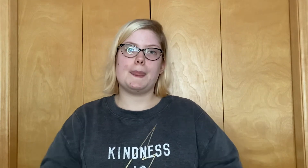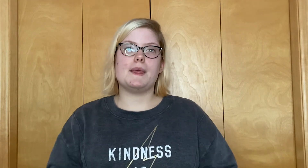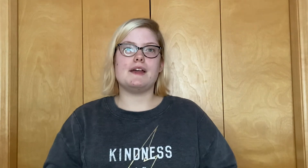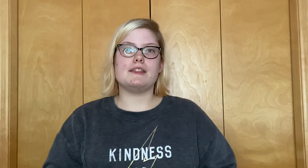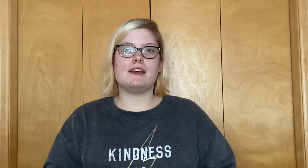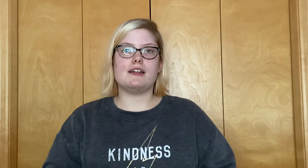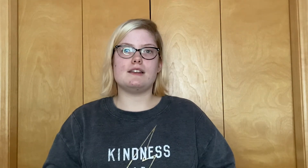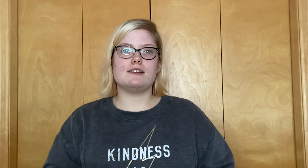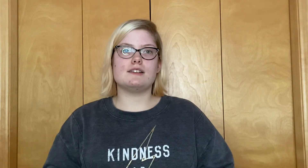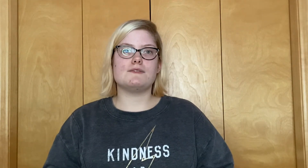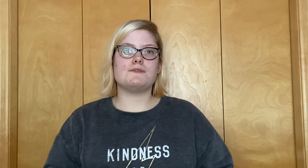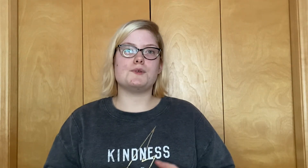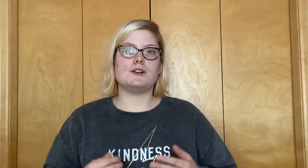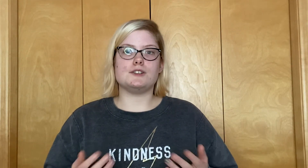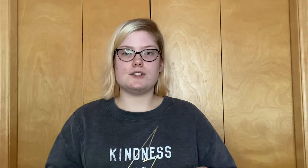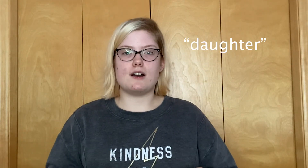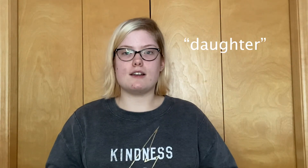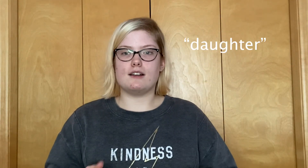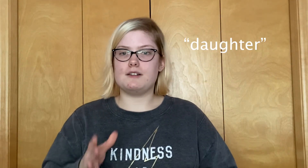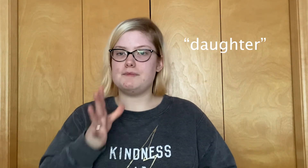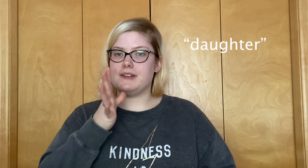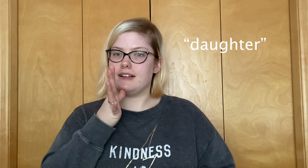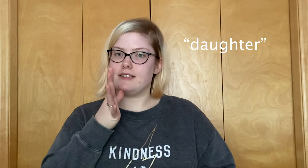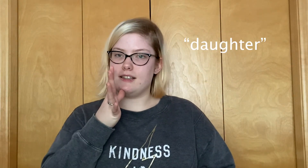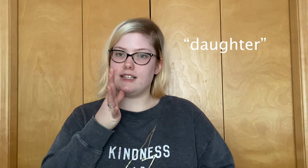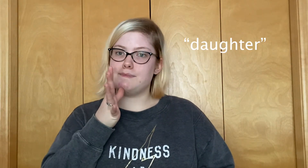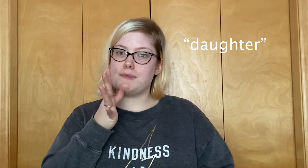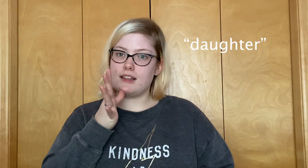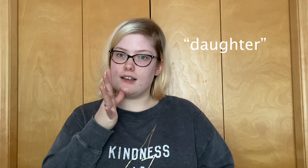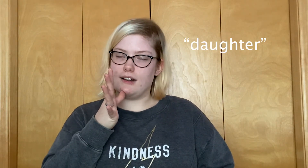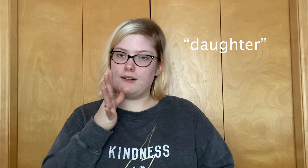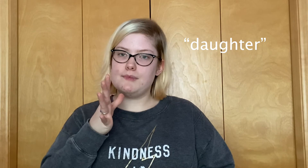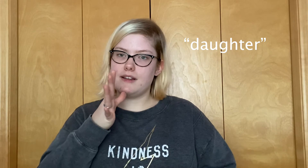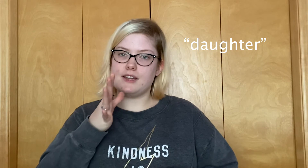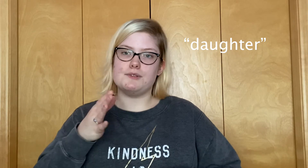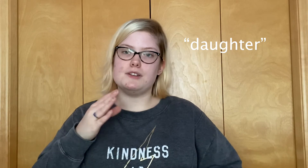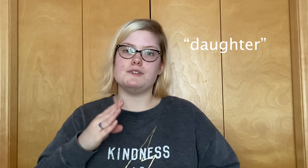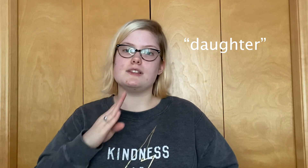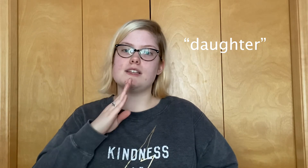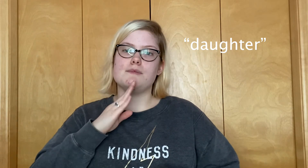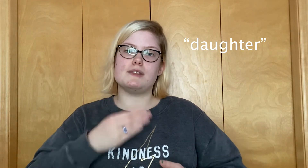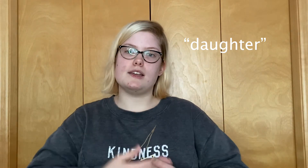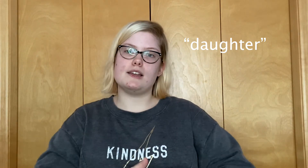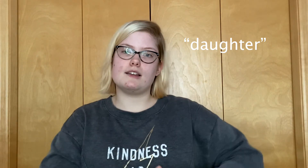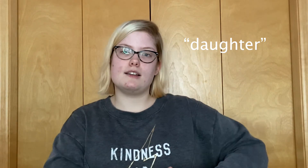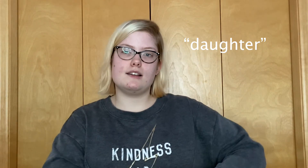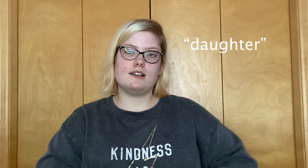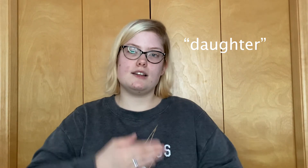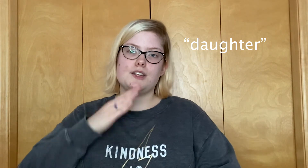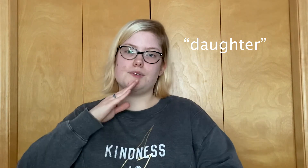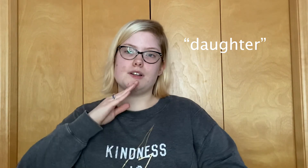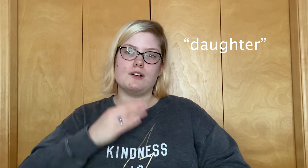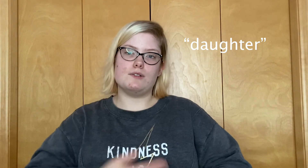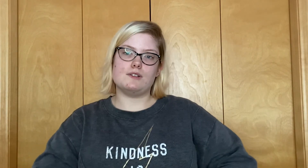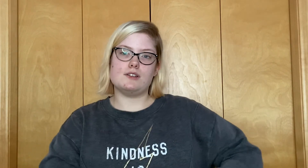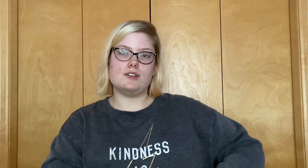And then for daughter, because this is mother, you would do the same thing. You would go